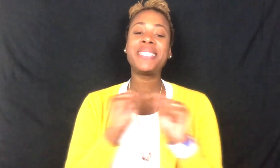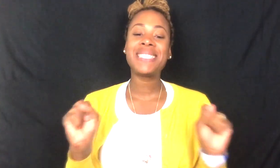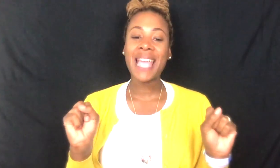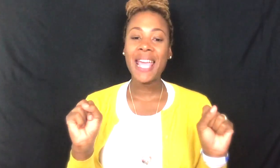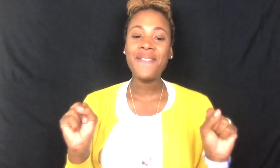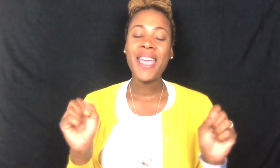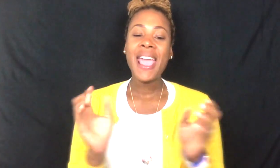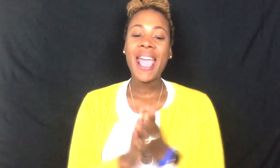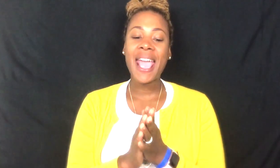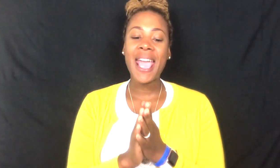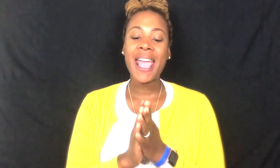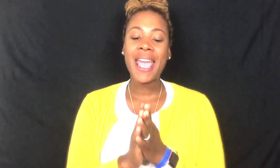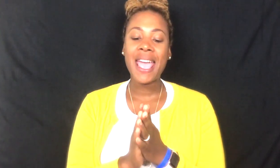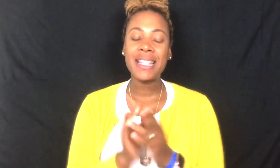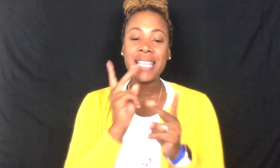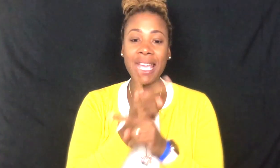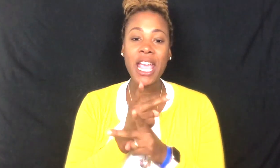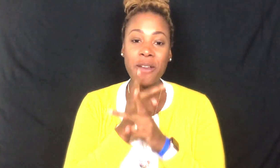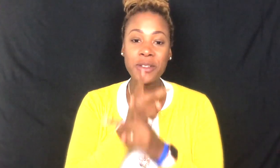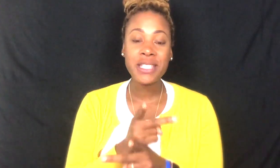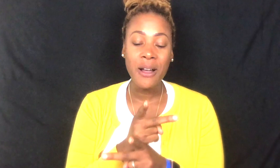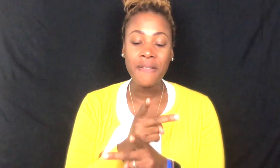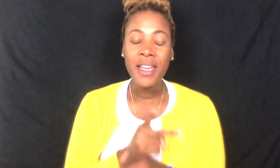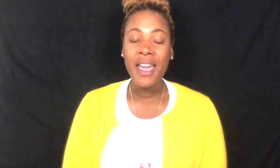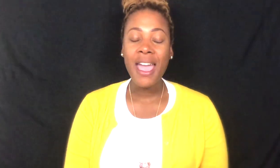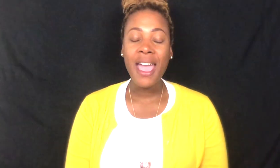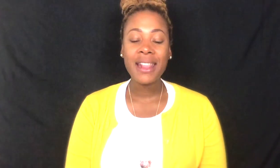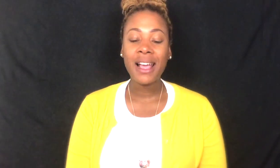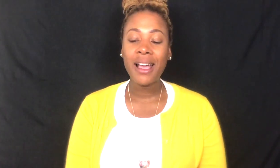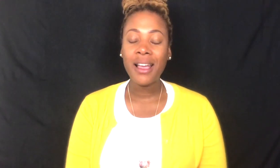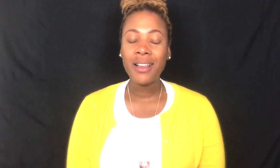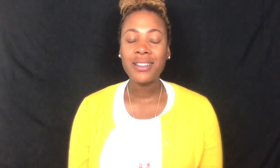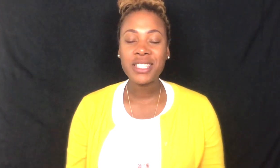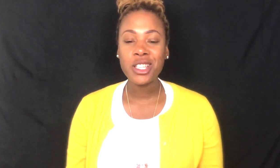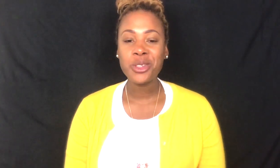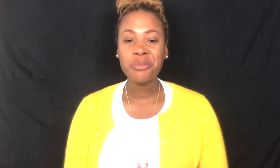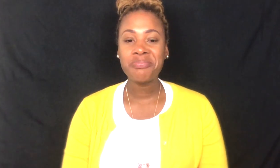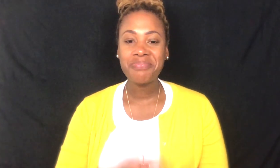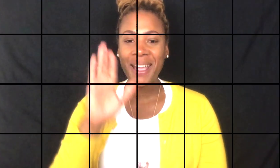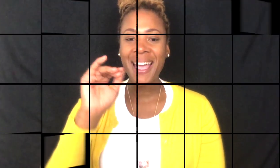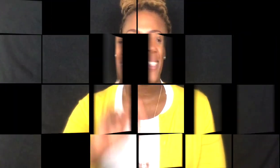safe and take care of yourself. And see you soon. Bye, guys.